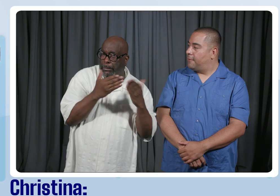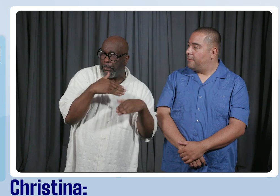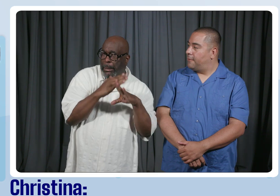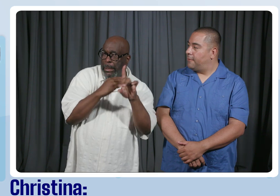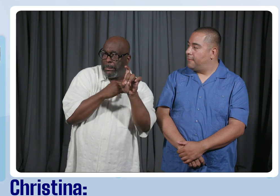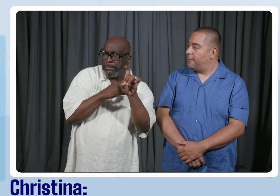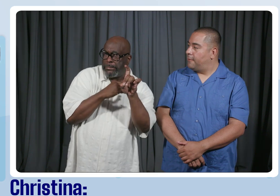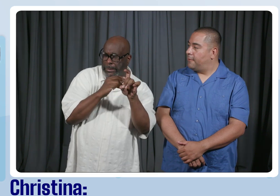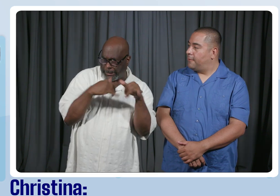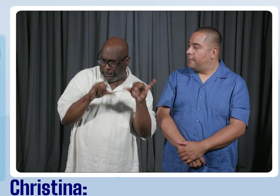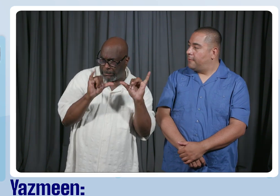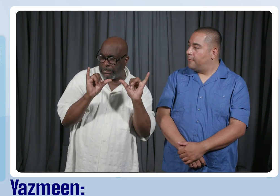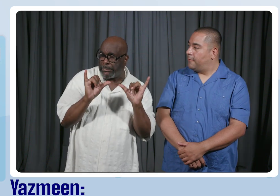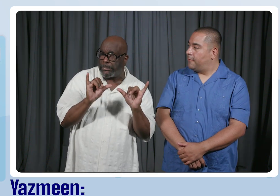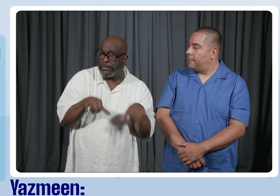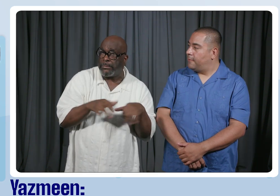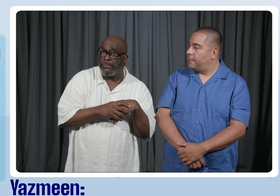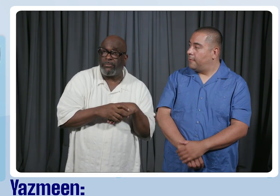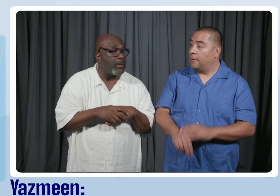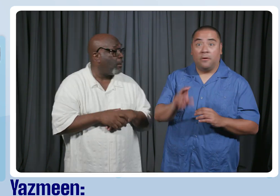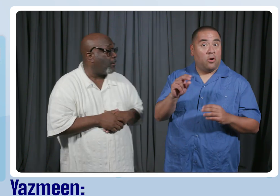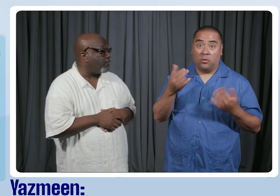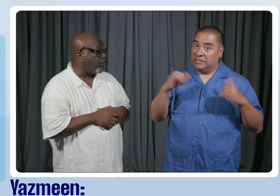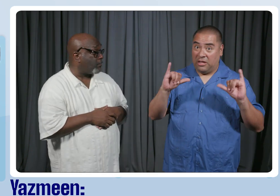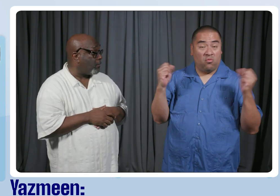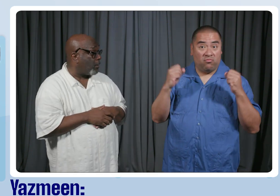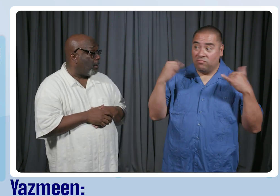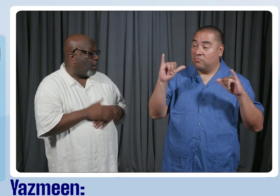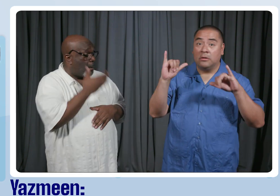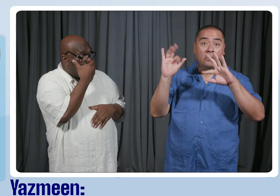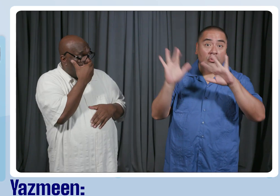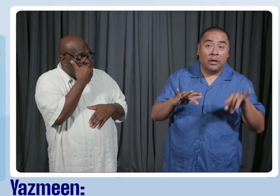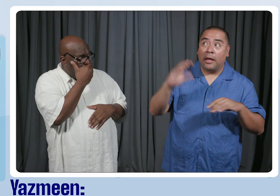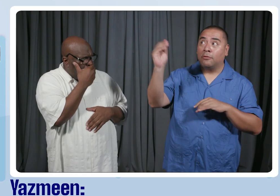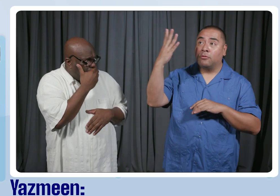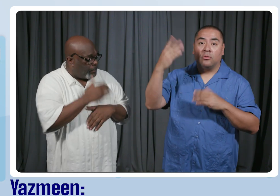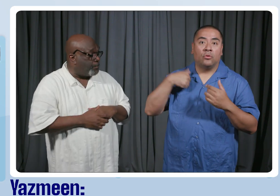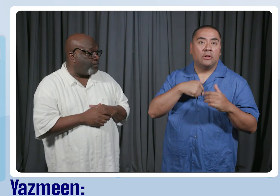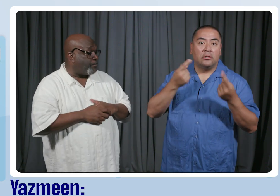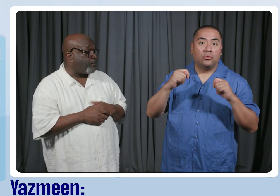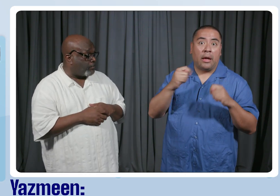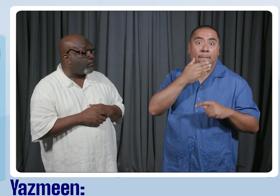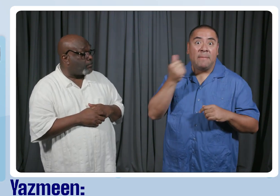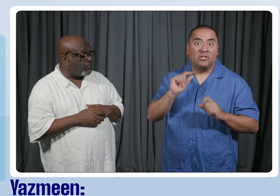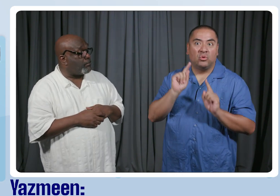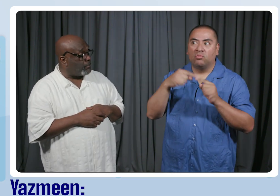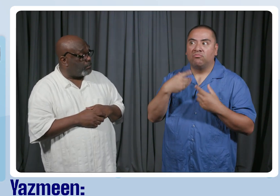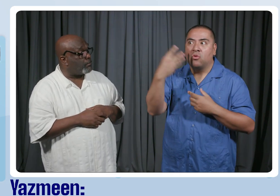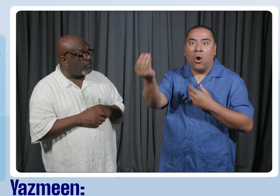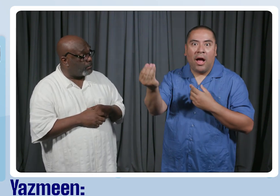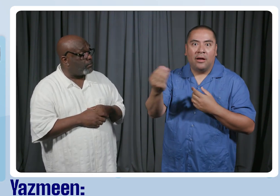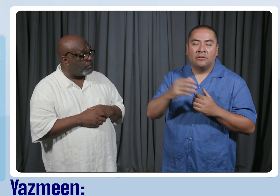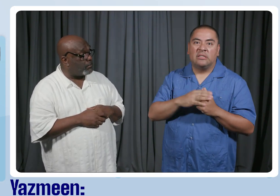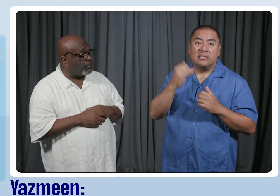Is that still the case? No, we're still out there. Yeah? Rain or shine, we try our best to suit up. Sometimes